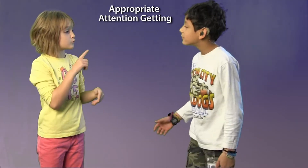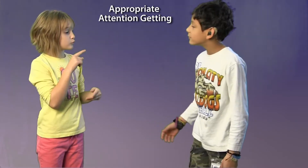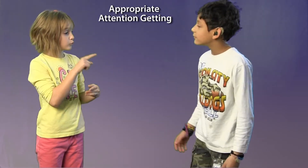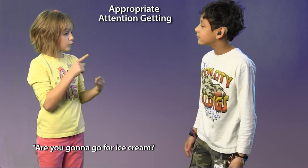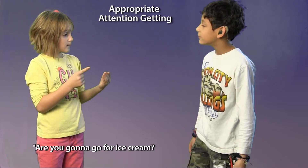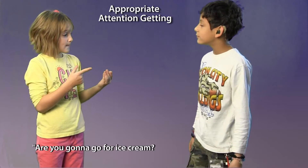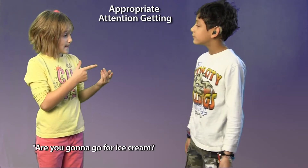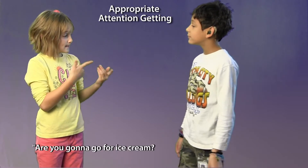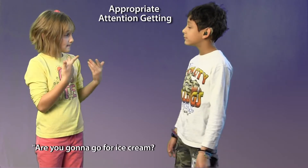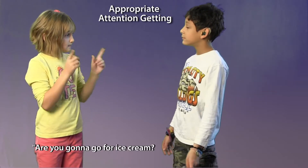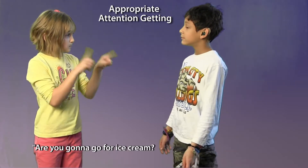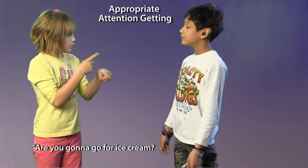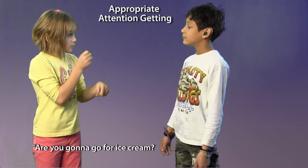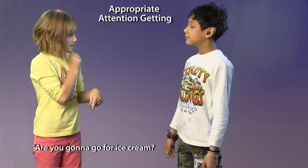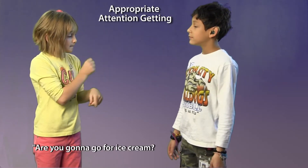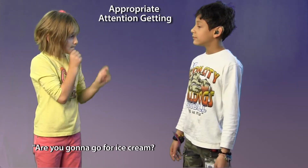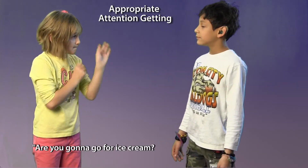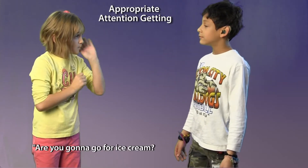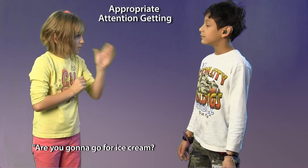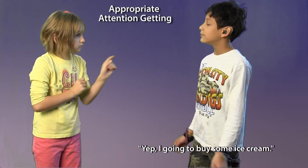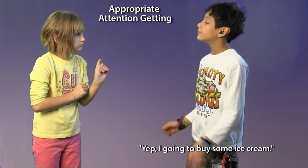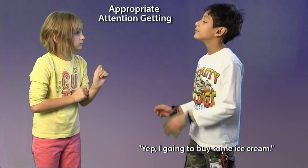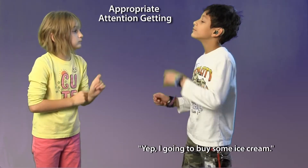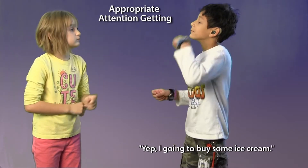Are you going to go for ice cream? Yep.